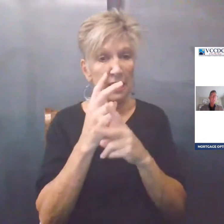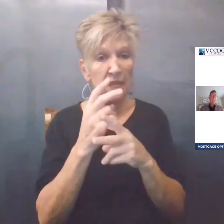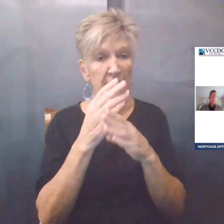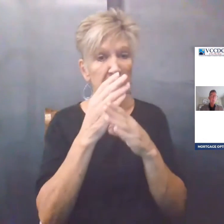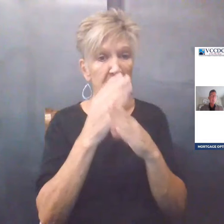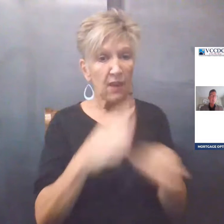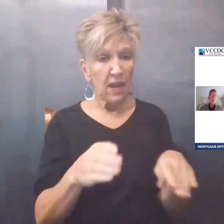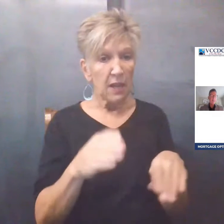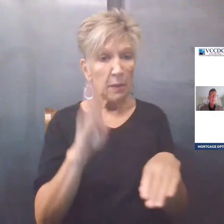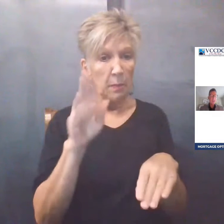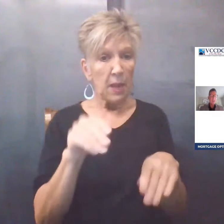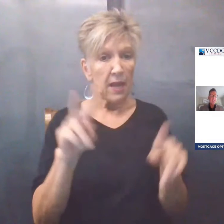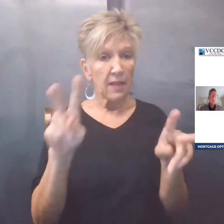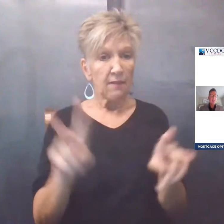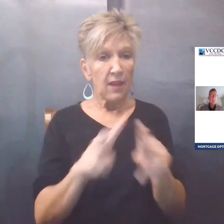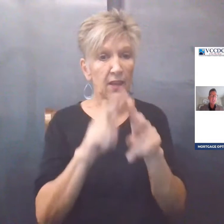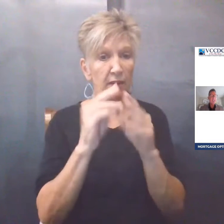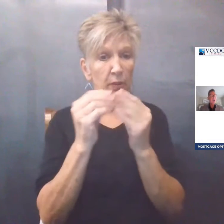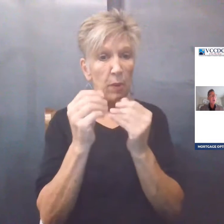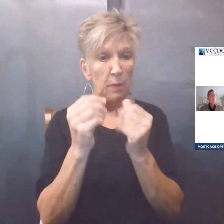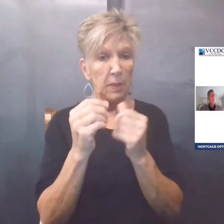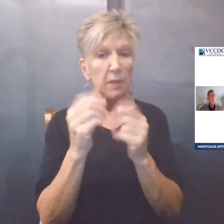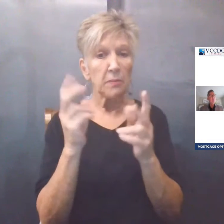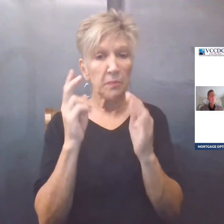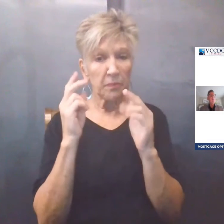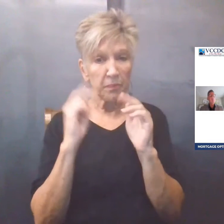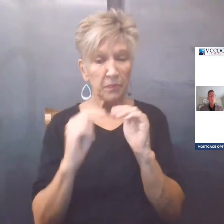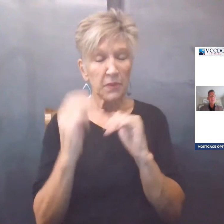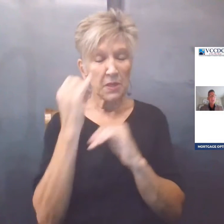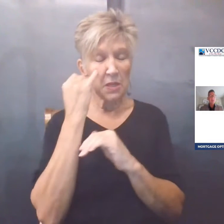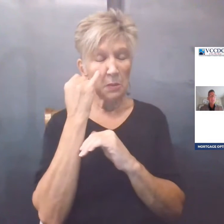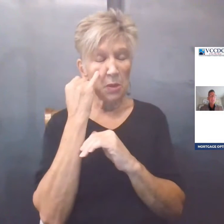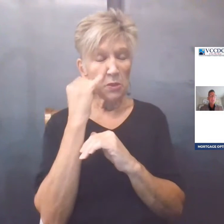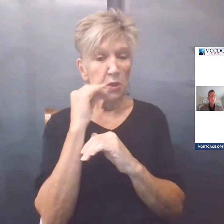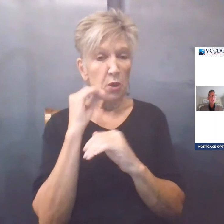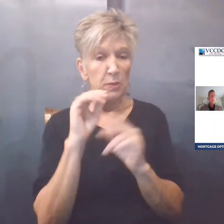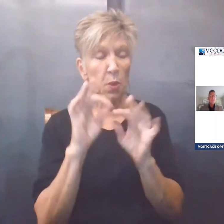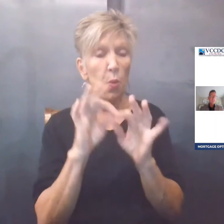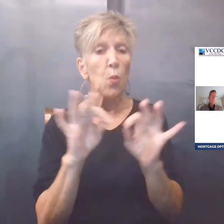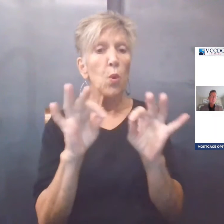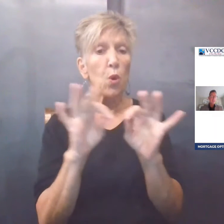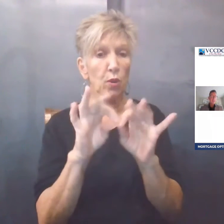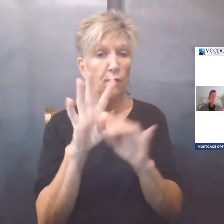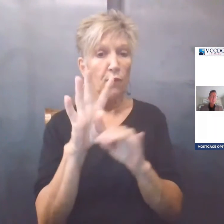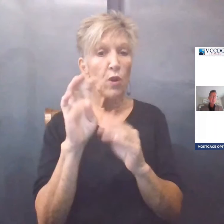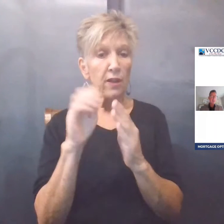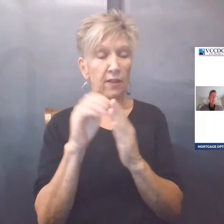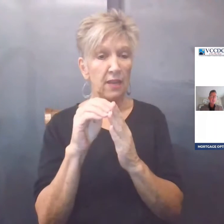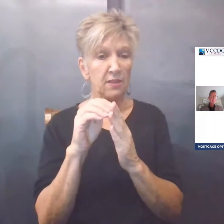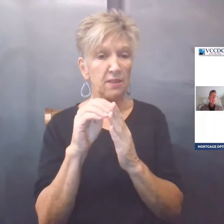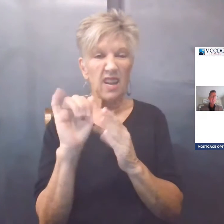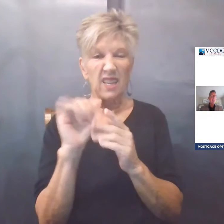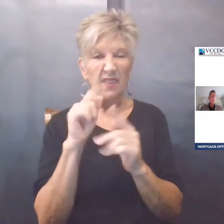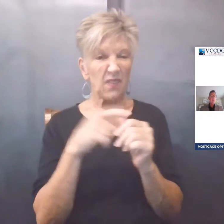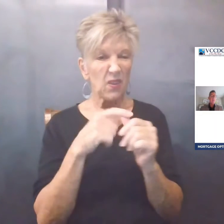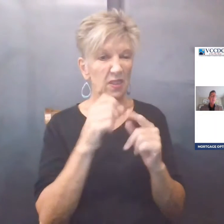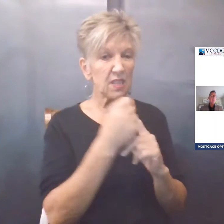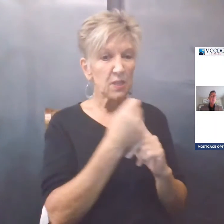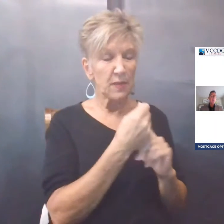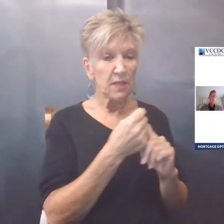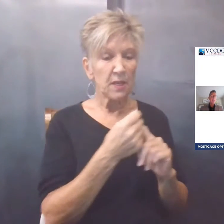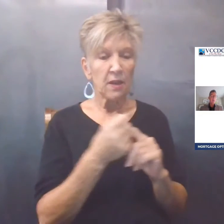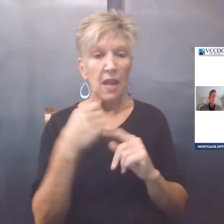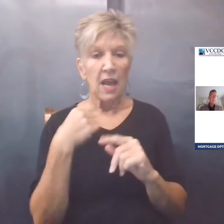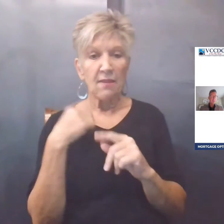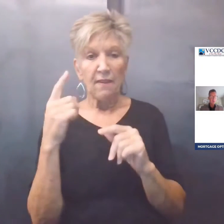look at a scenario below. So let's say your home's worth $400,000, just like the first scenario for LTV. You have a